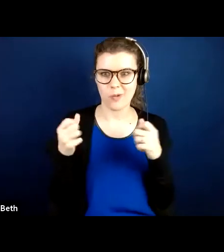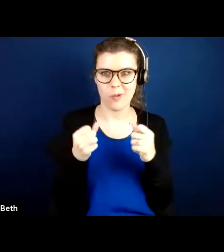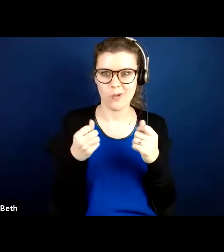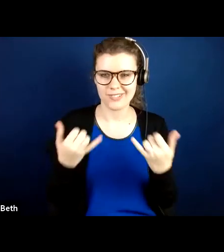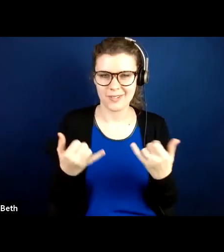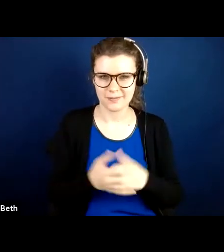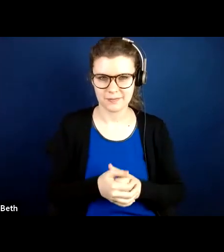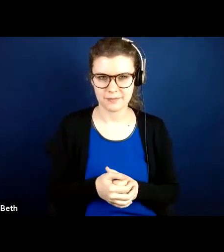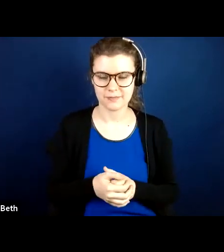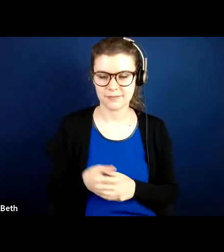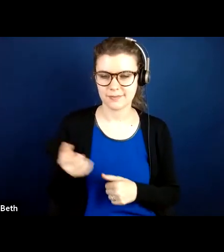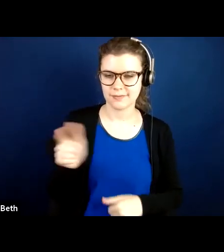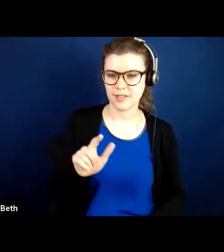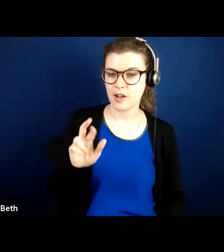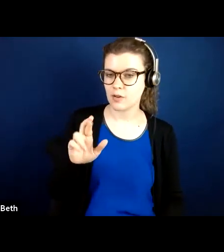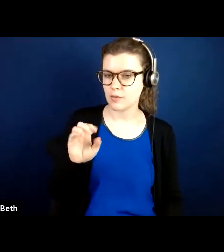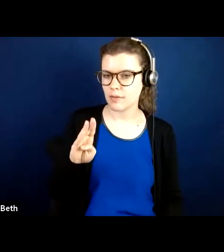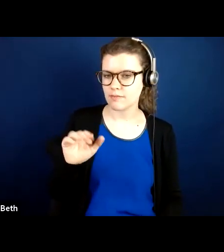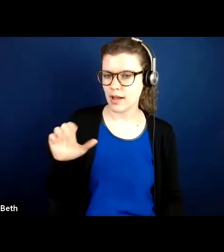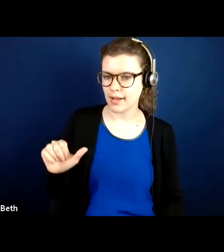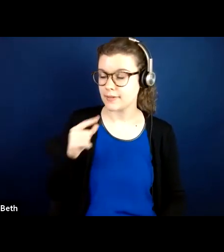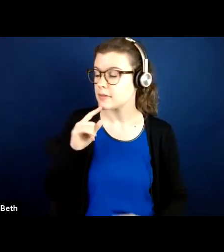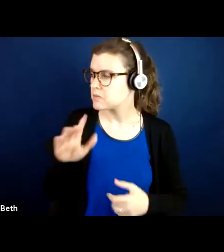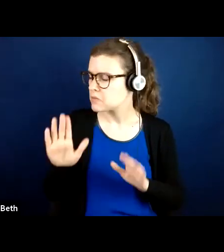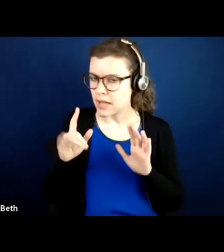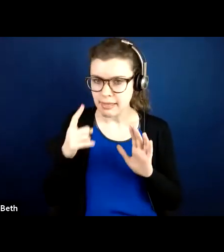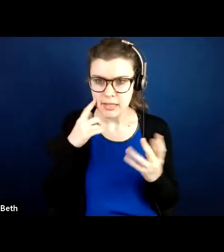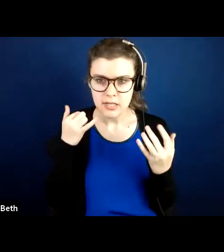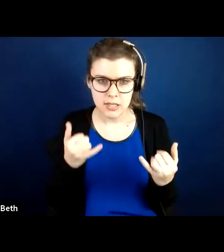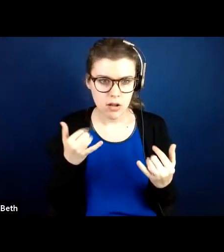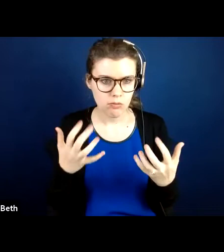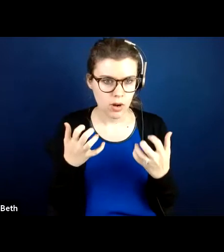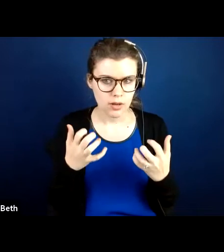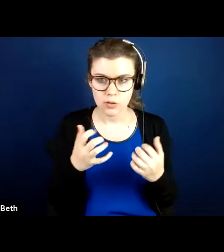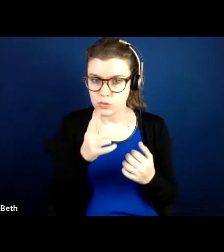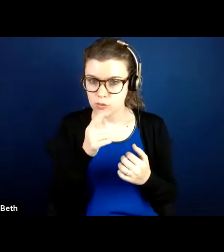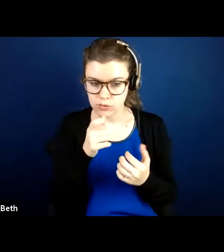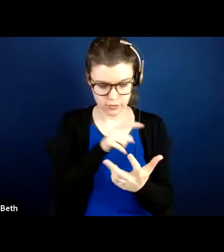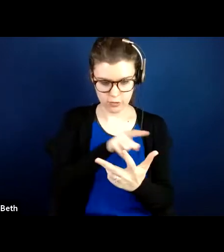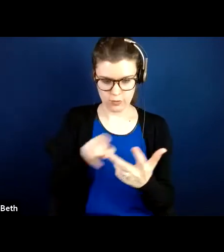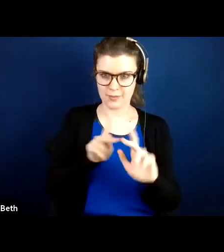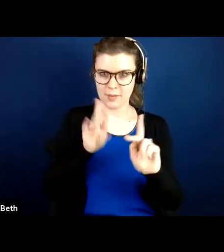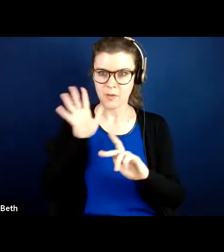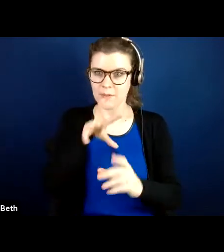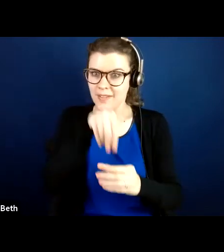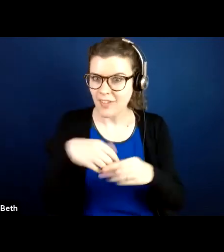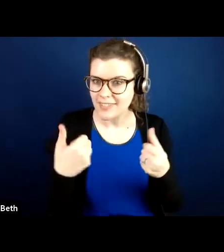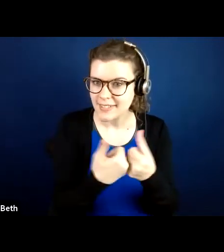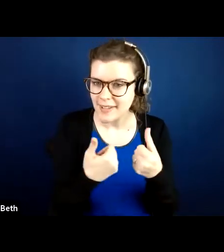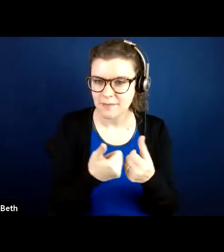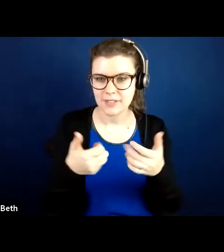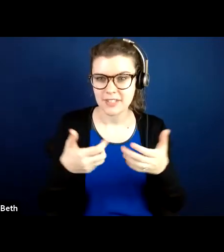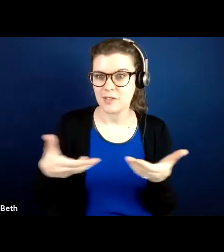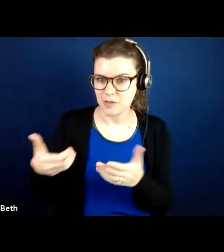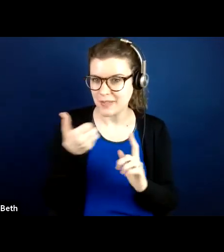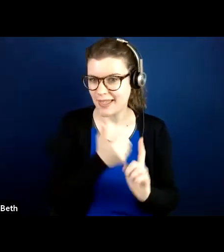And I think at this point, we would like our 3 game participants to introduce themselves. One of the things I want to